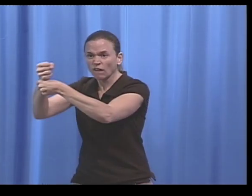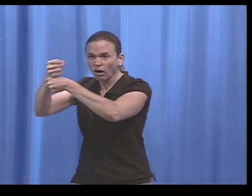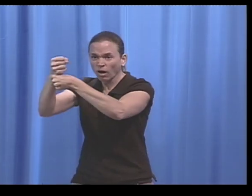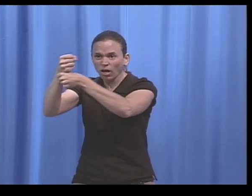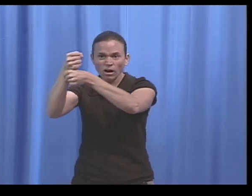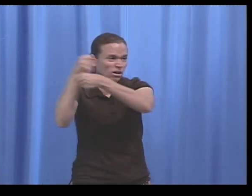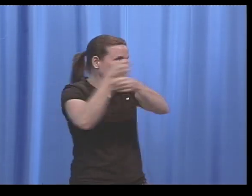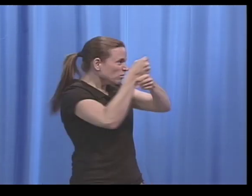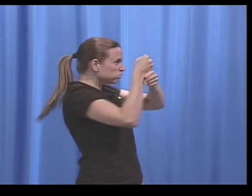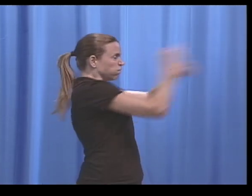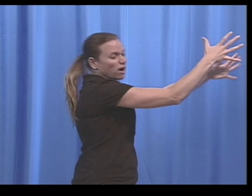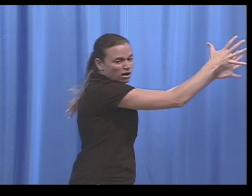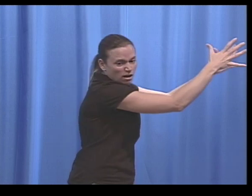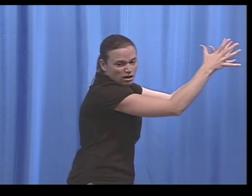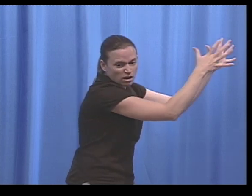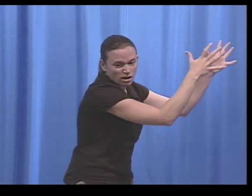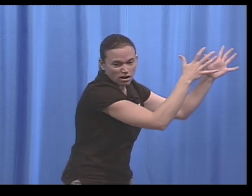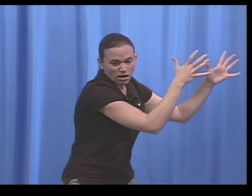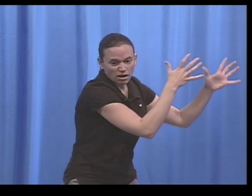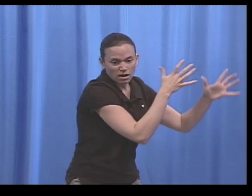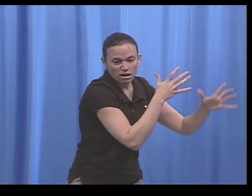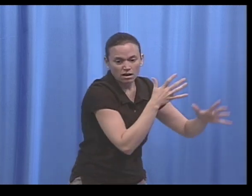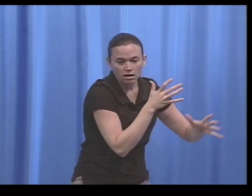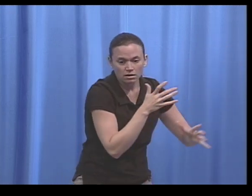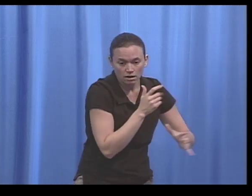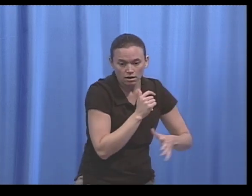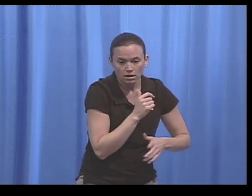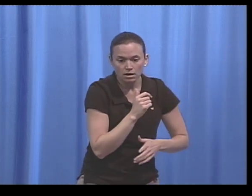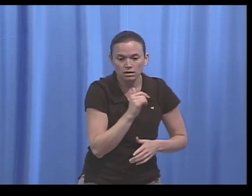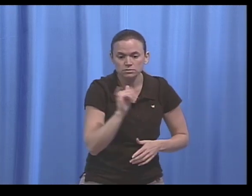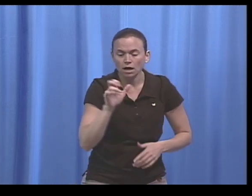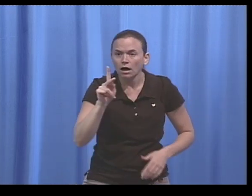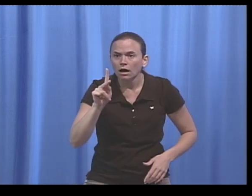had killed him and taken it for himself.